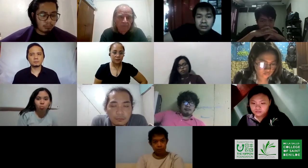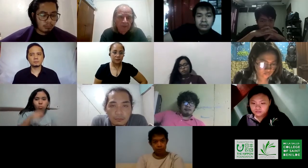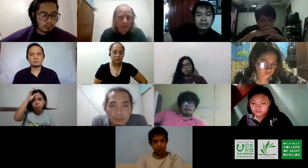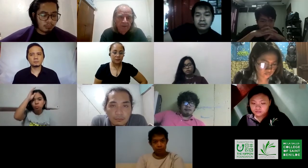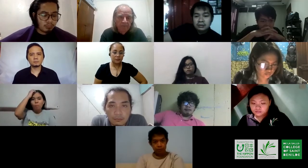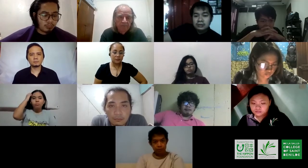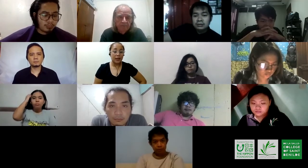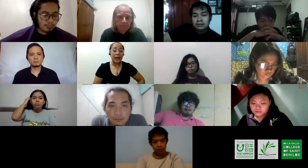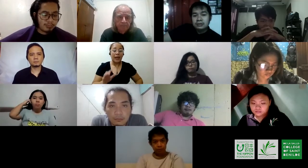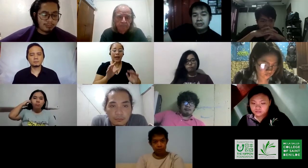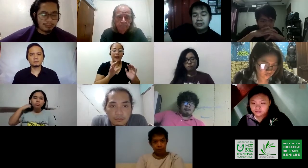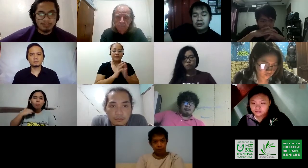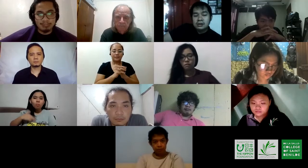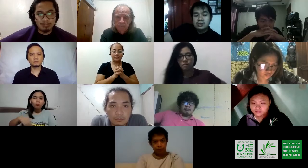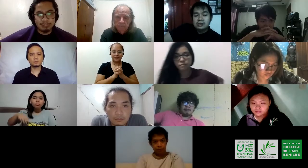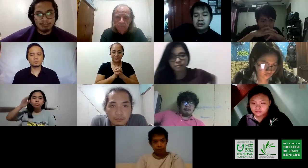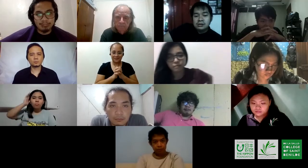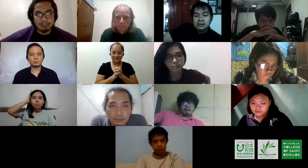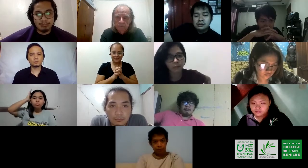if we have